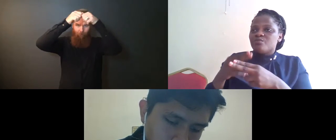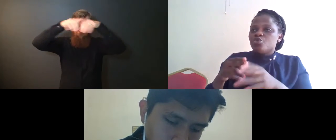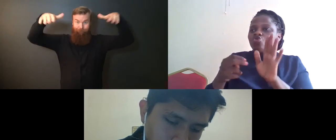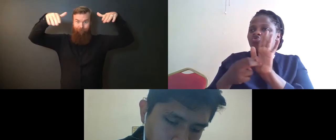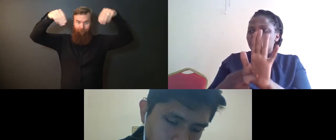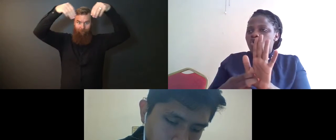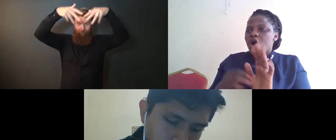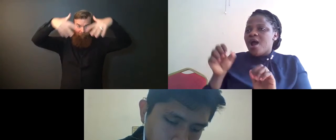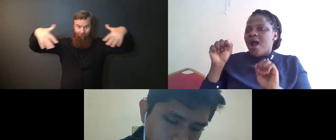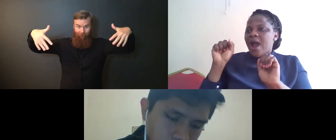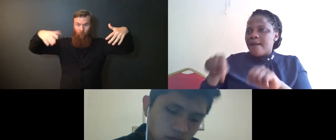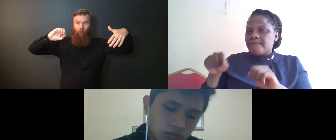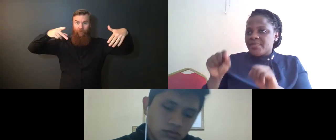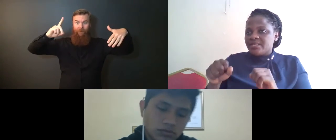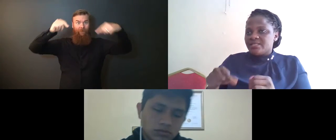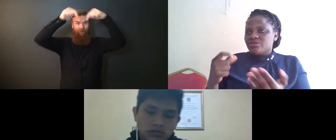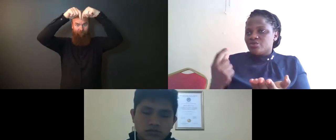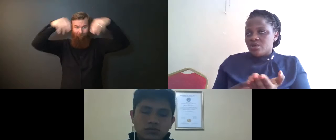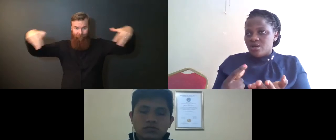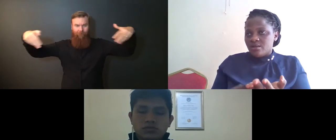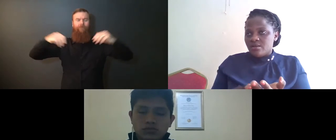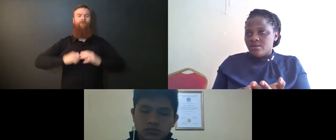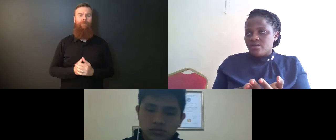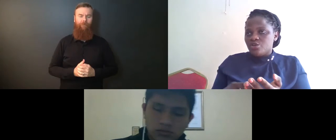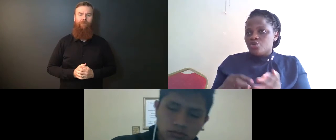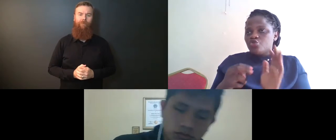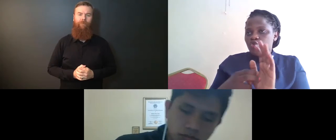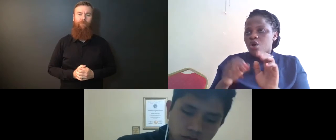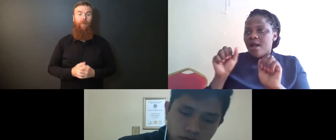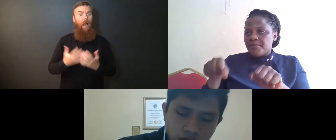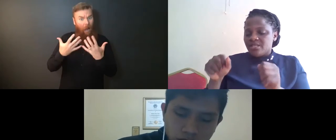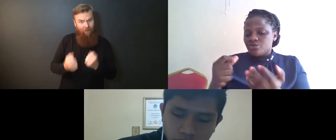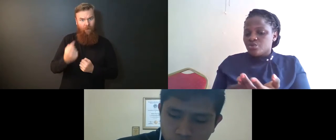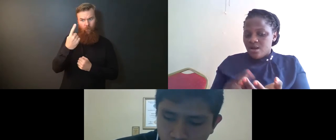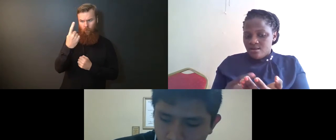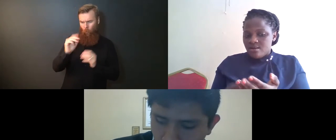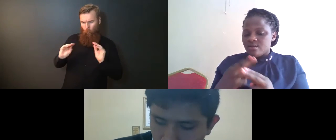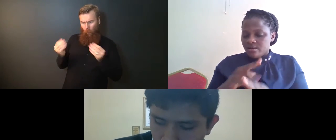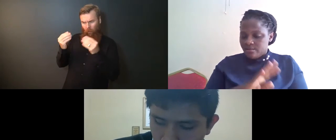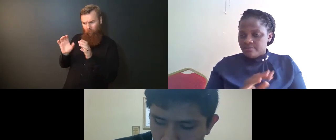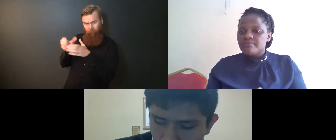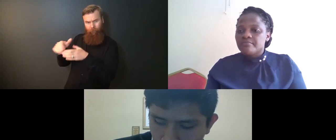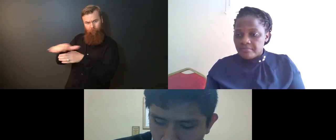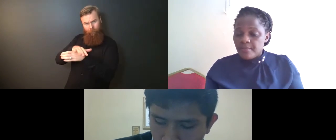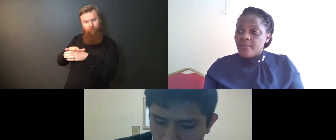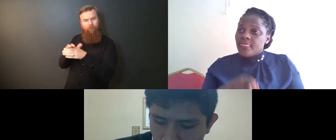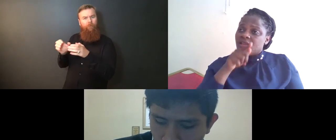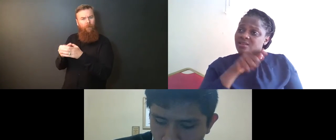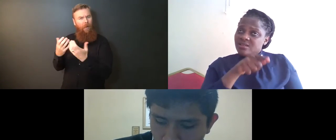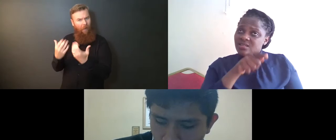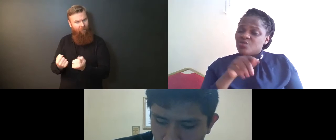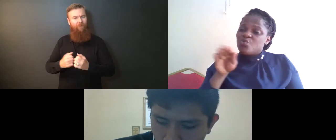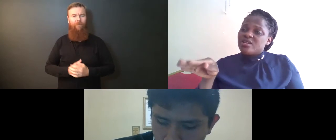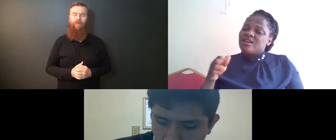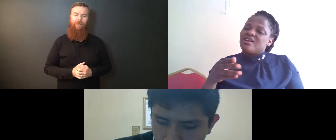So we have a youth wing, which is Show Abilities Uganda. It is for the